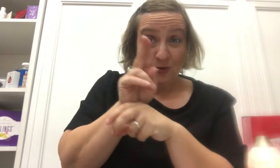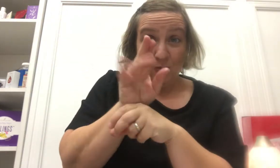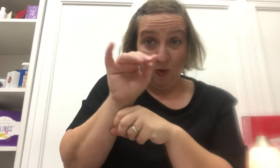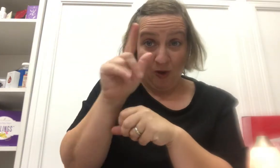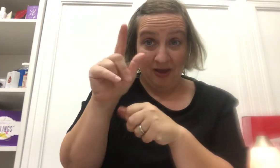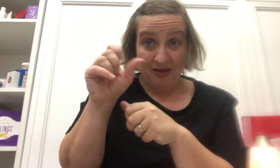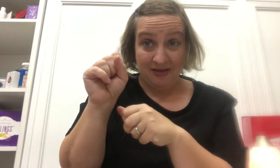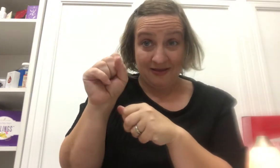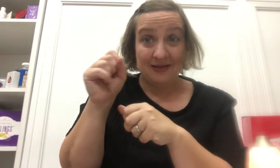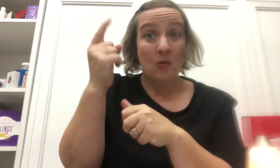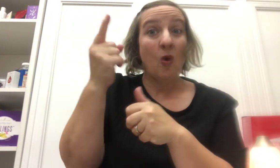on your neck.